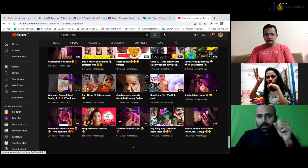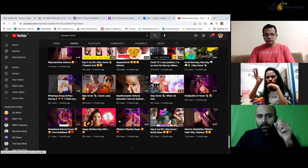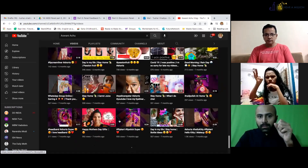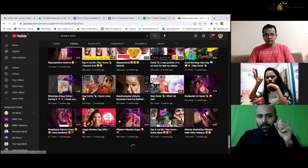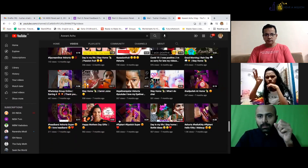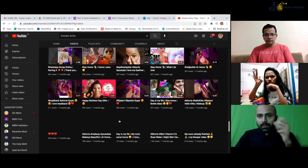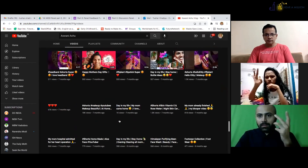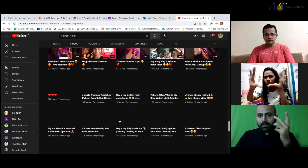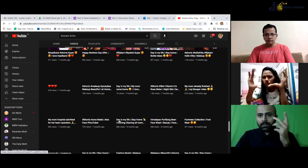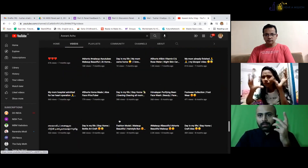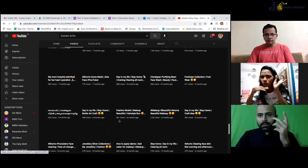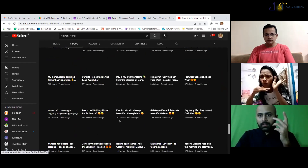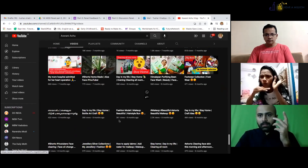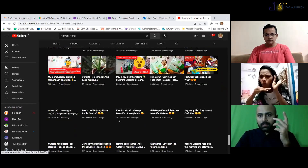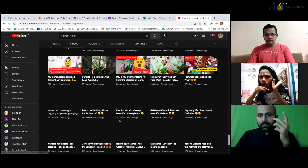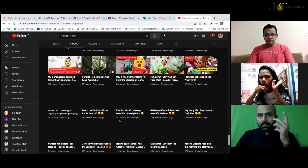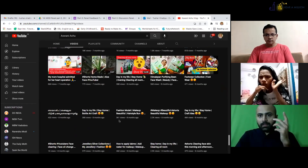choose? Which one you want to choose?